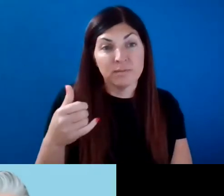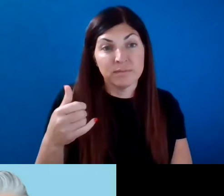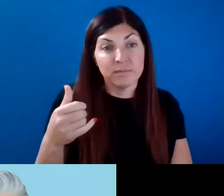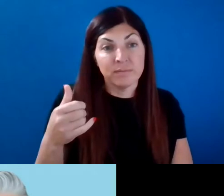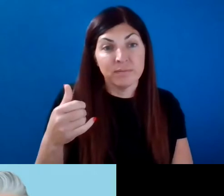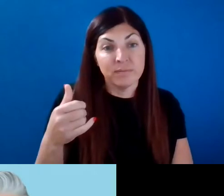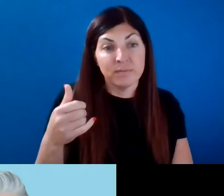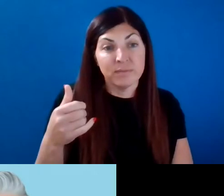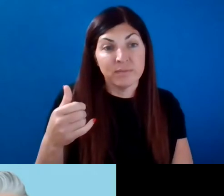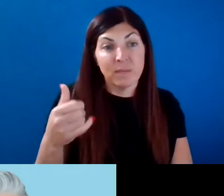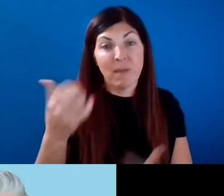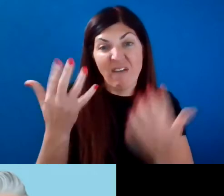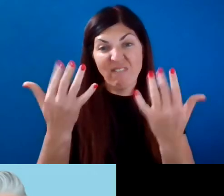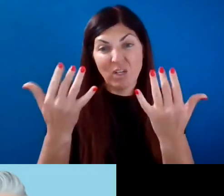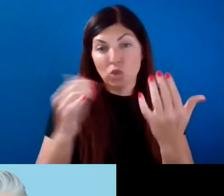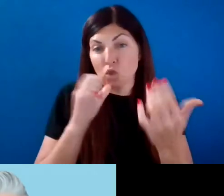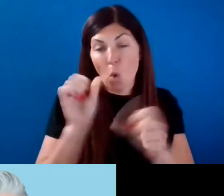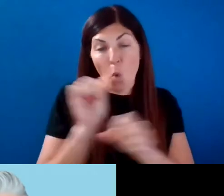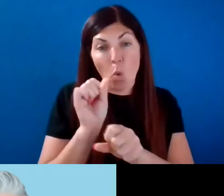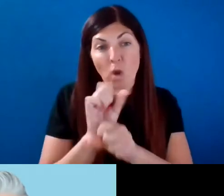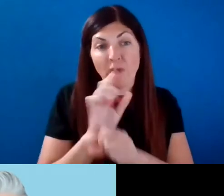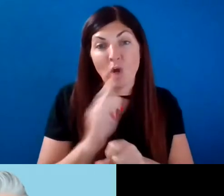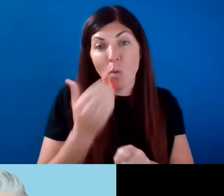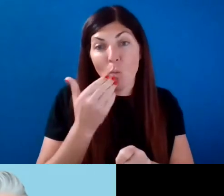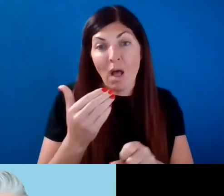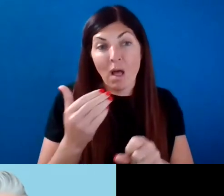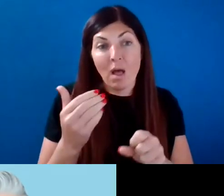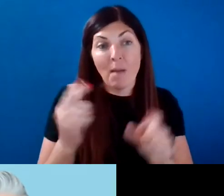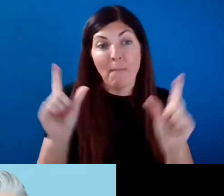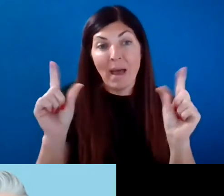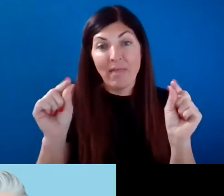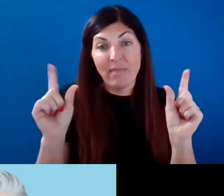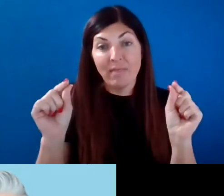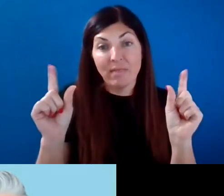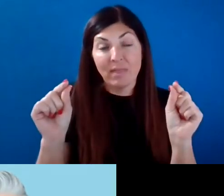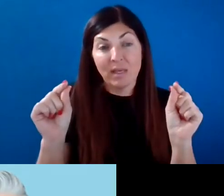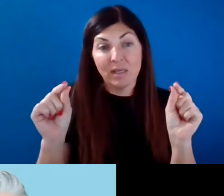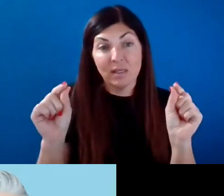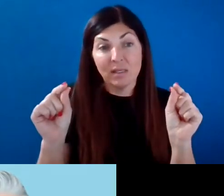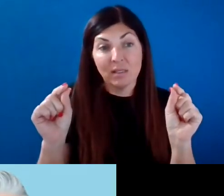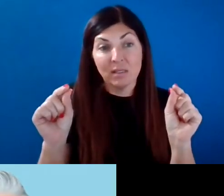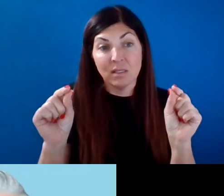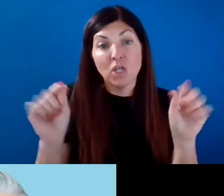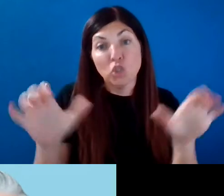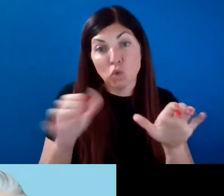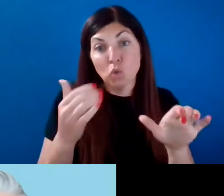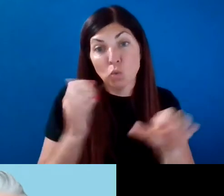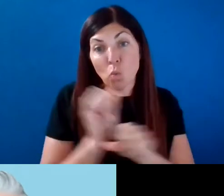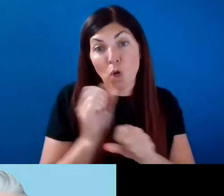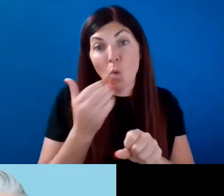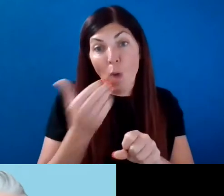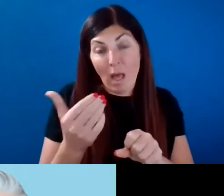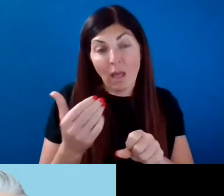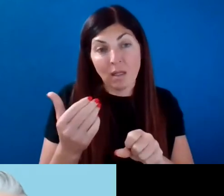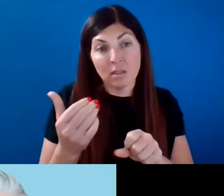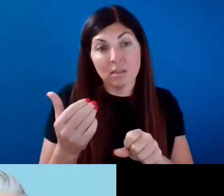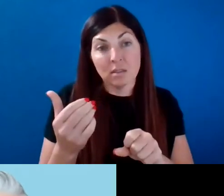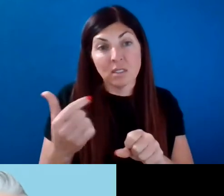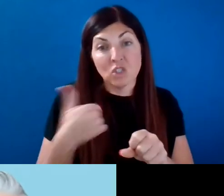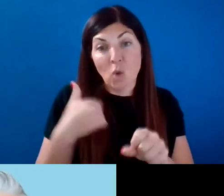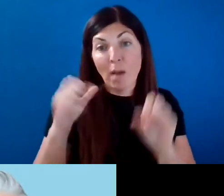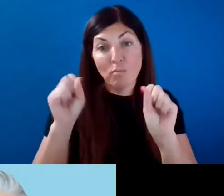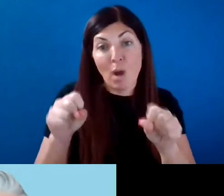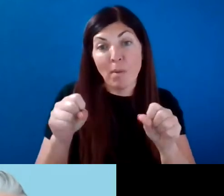my fingers don't work very well, my thumb and my index fingers to some extent do. So I am probably the